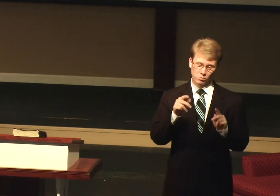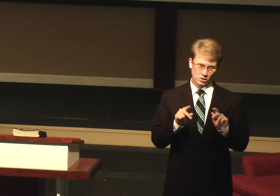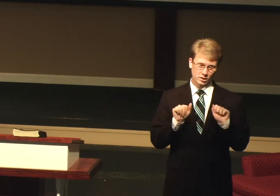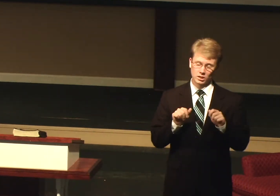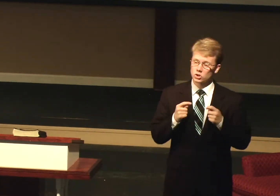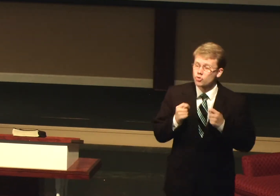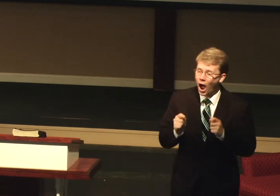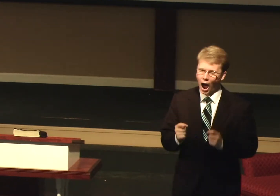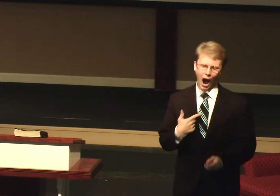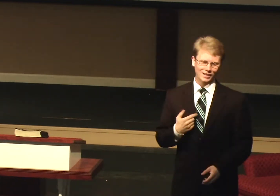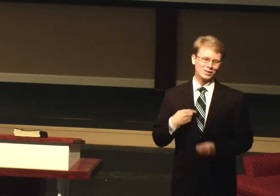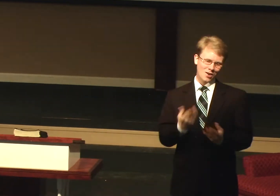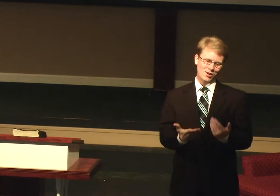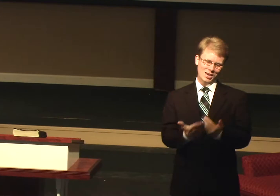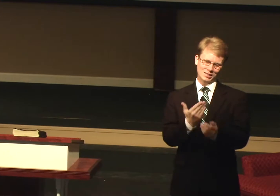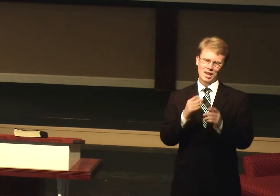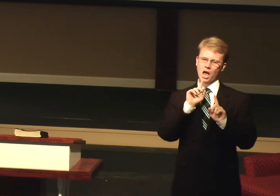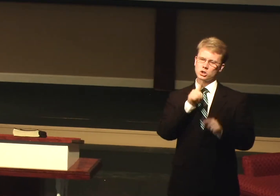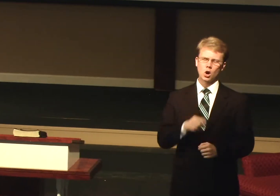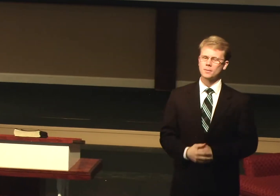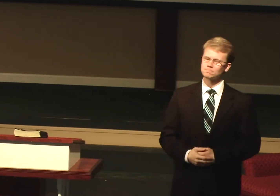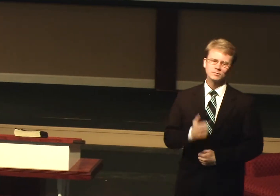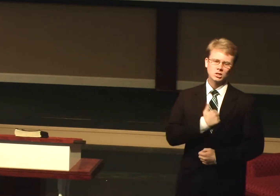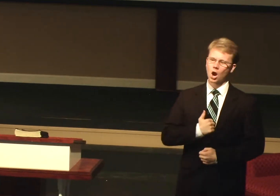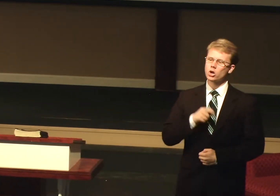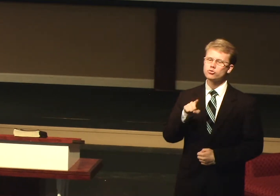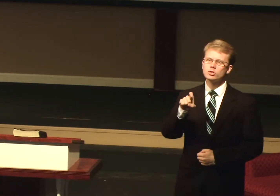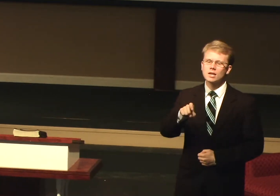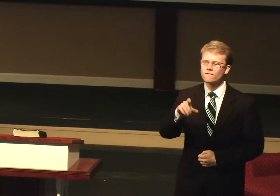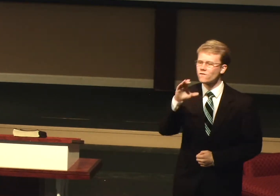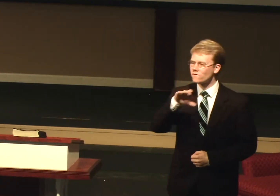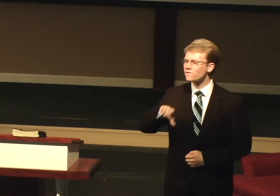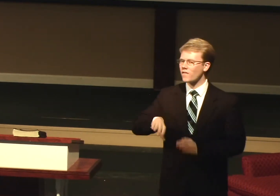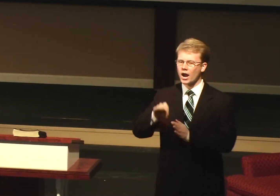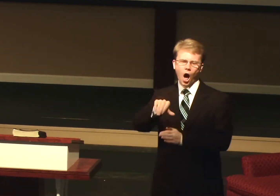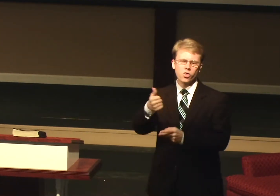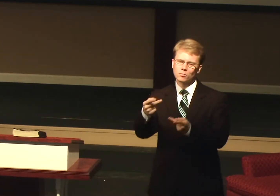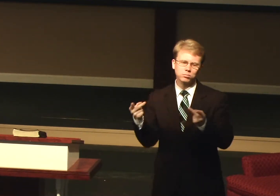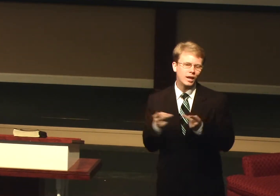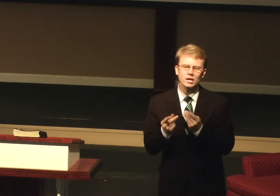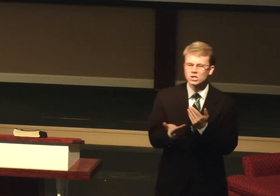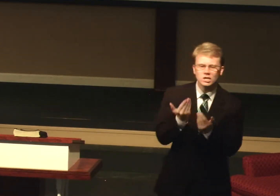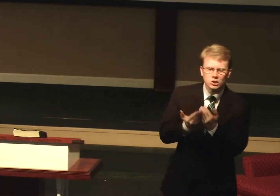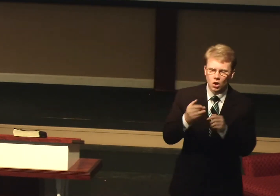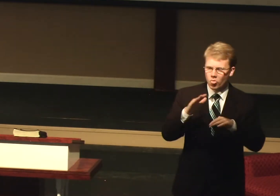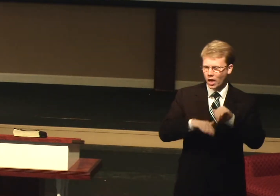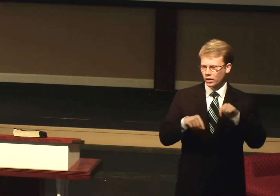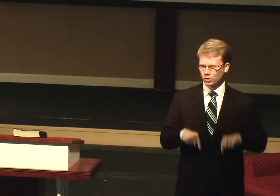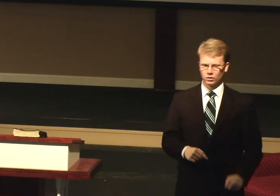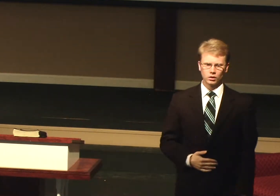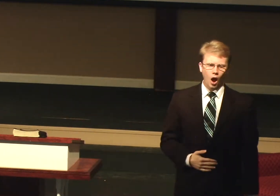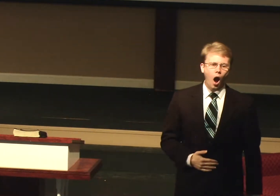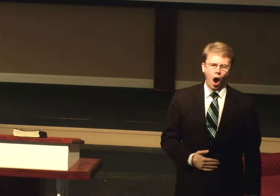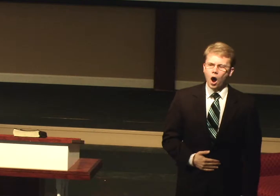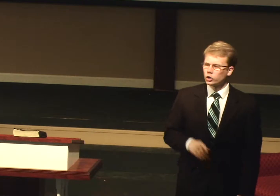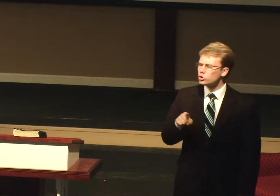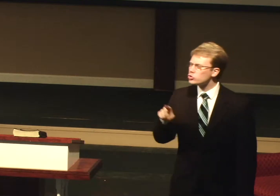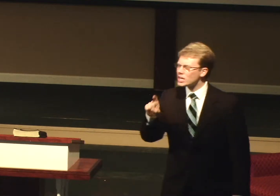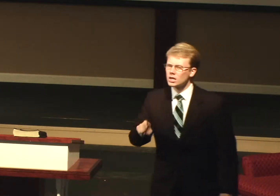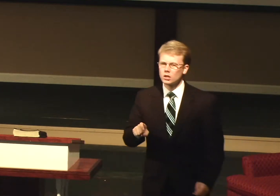him. Other person can try and say, well, you know, maybe you could find another place that's easy to